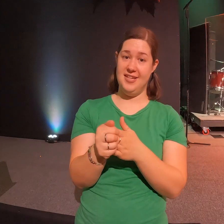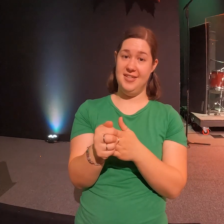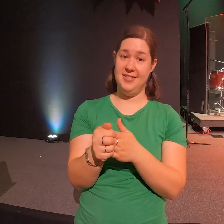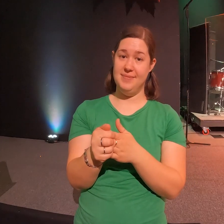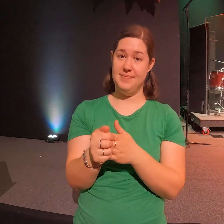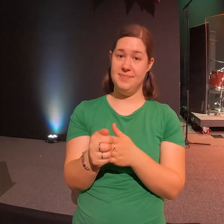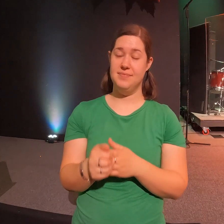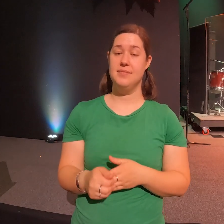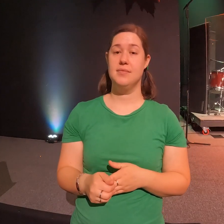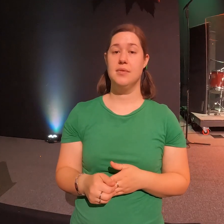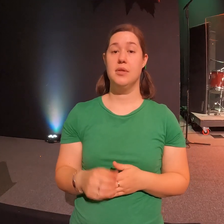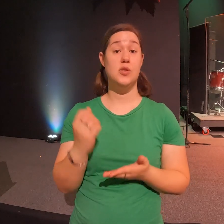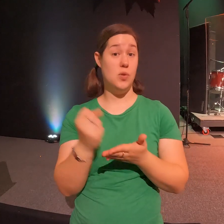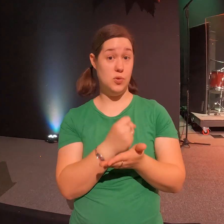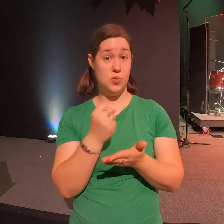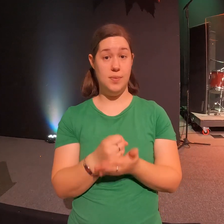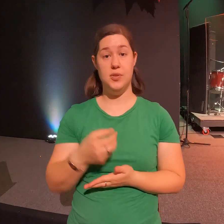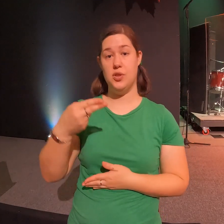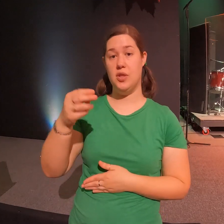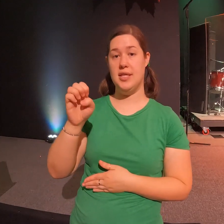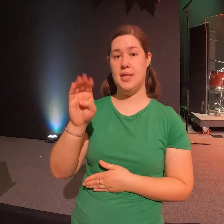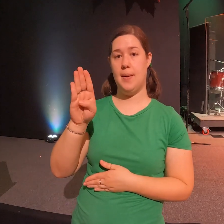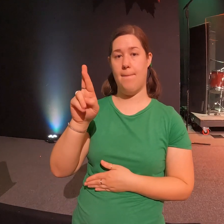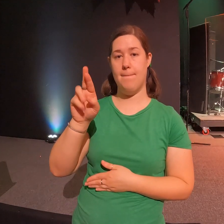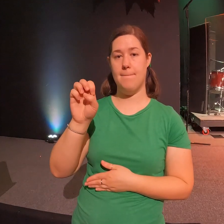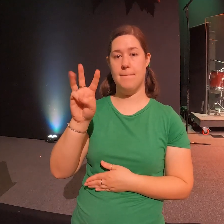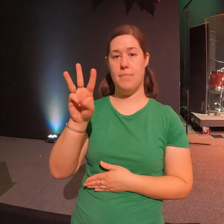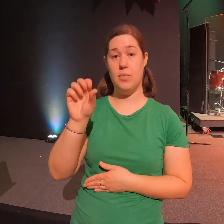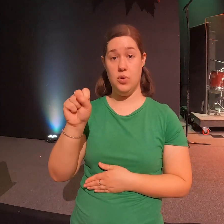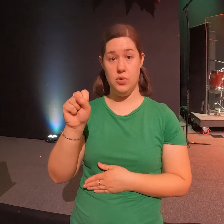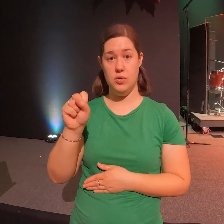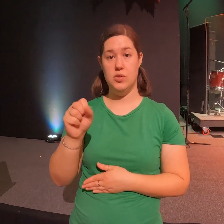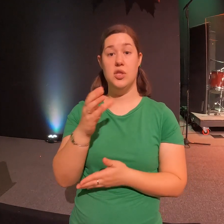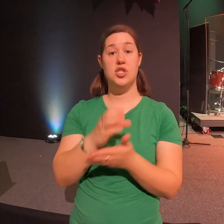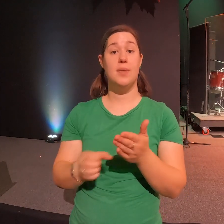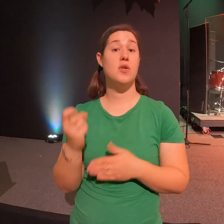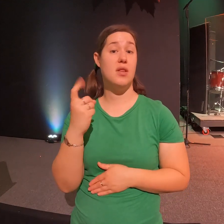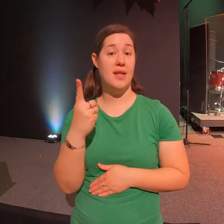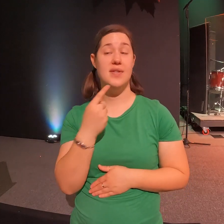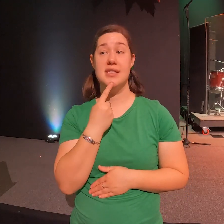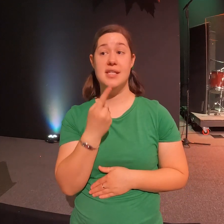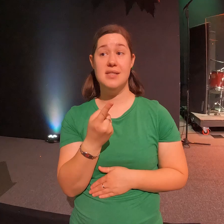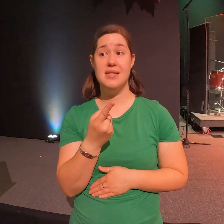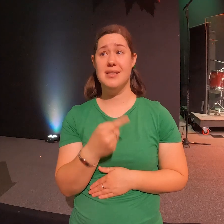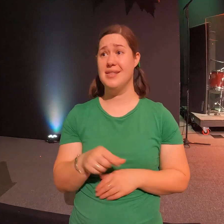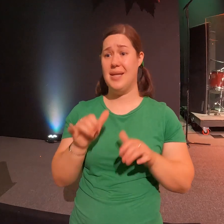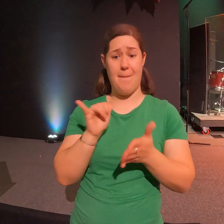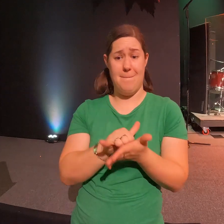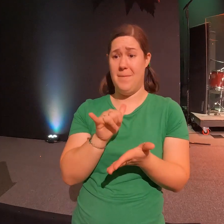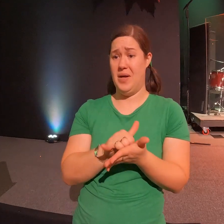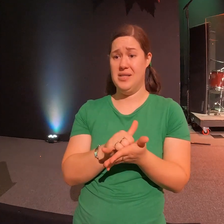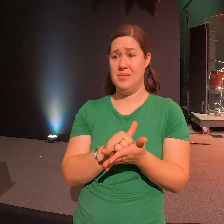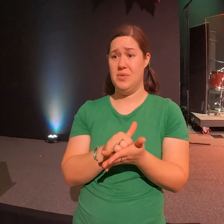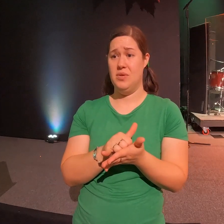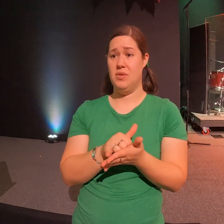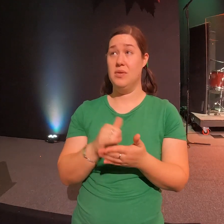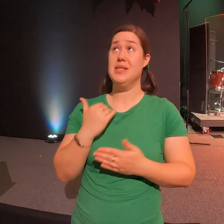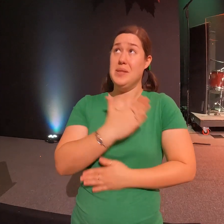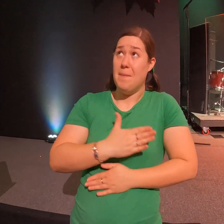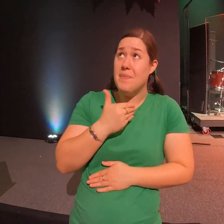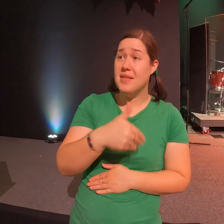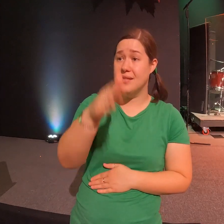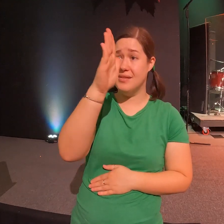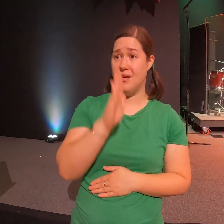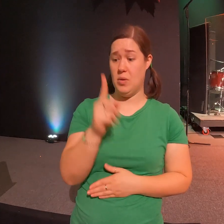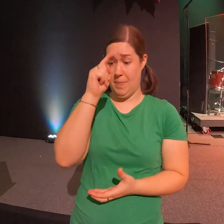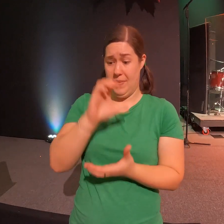Hebrews 11:6 tells us it's impossible to please God without faith. Anyone who wants to come to God must believe that God exists,